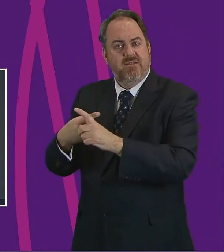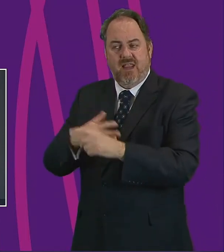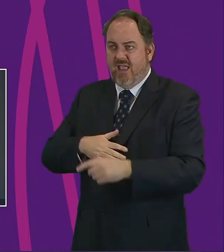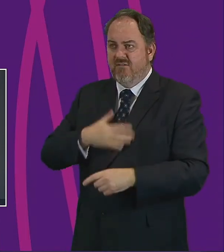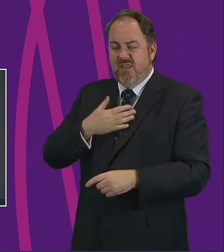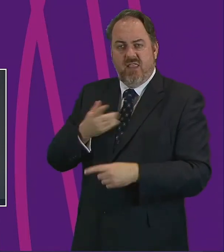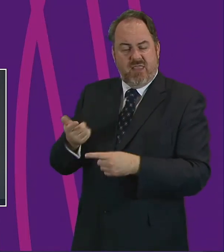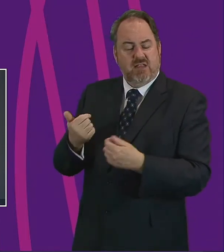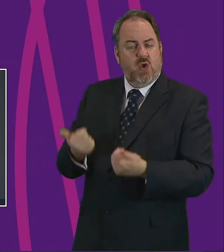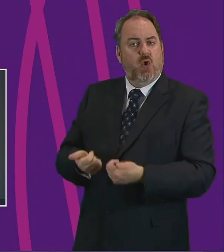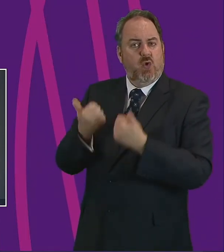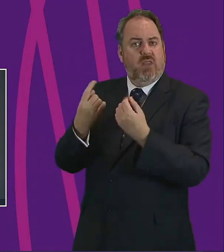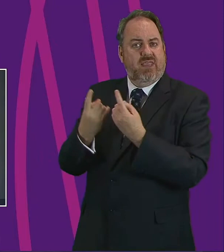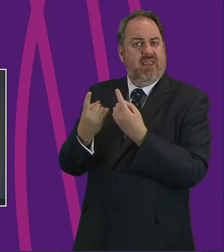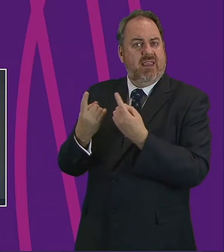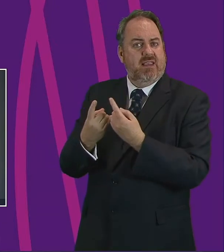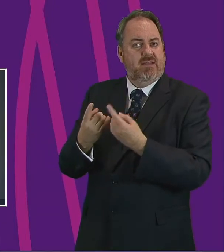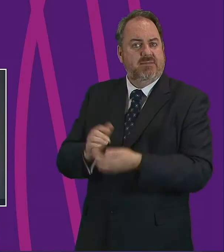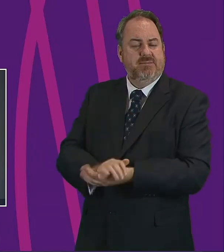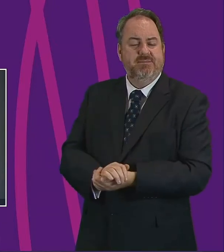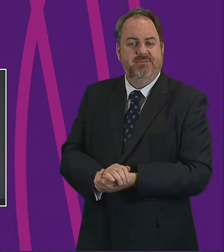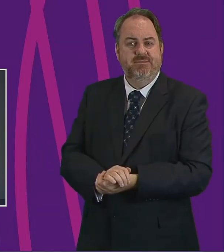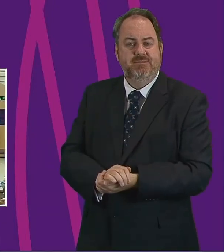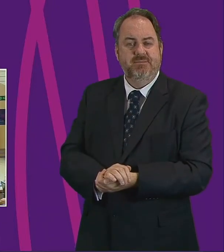that strength in its foundations.